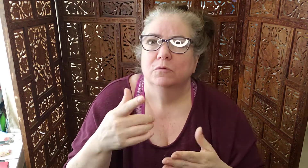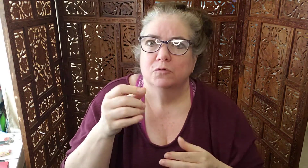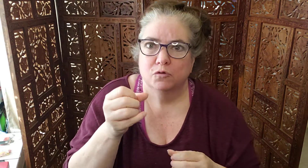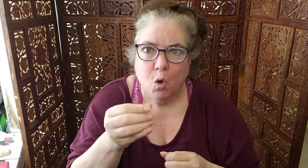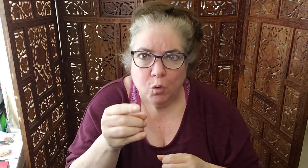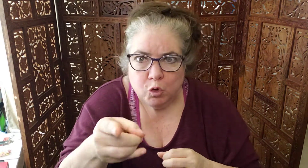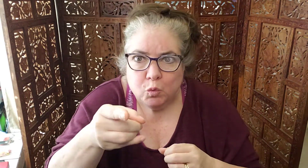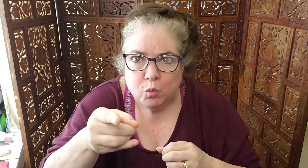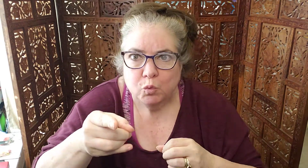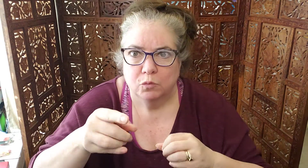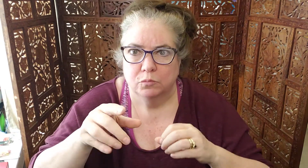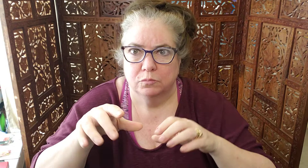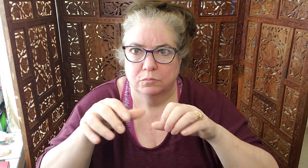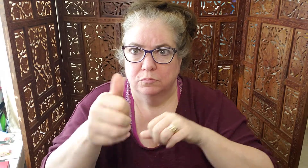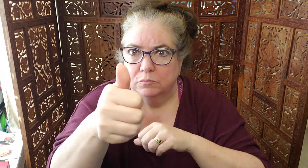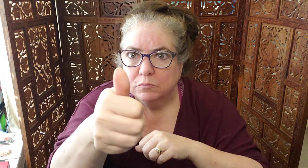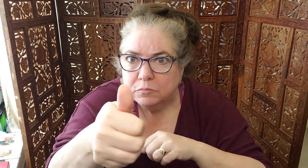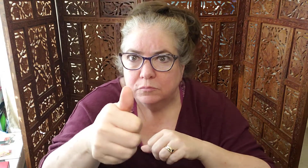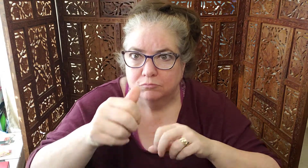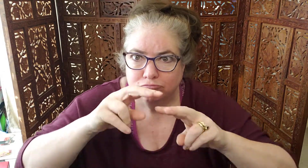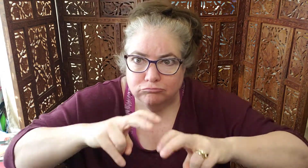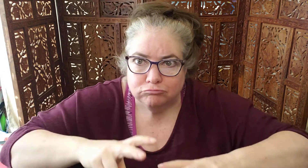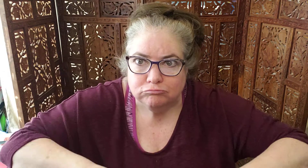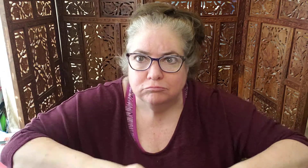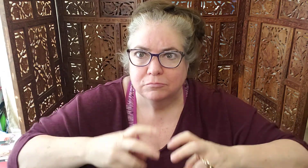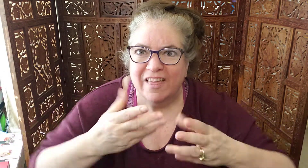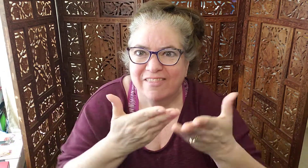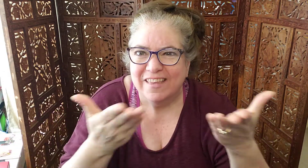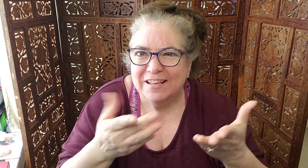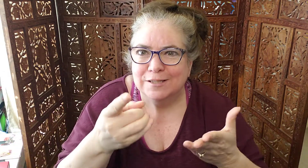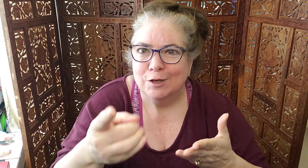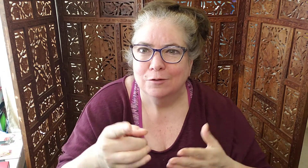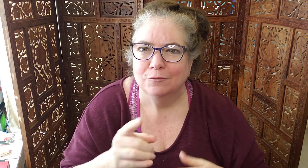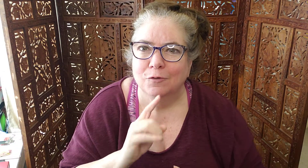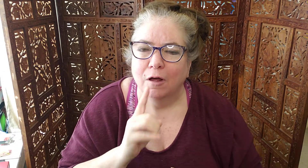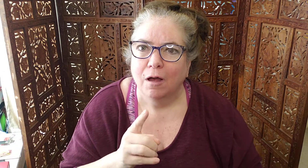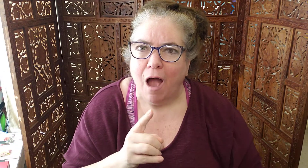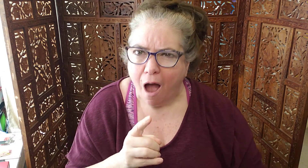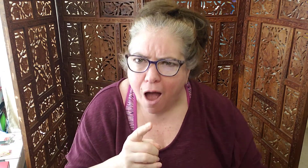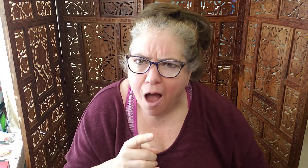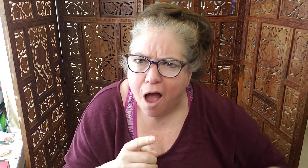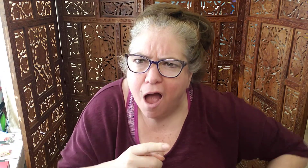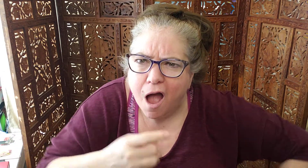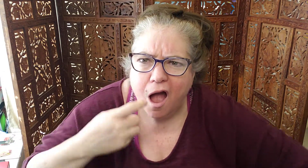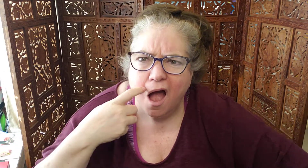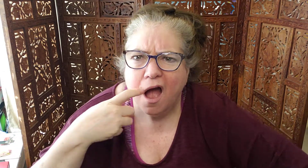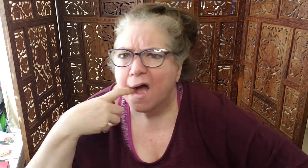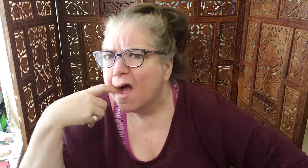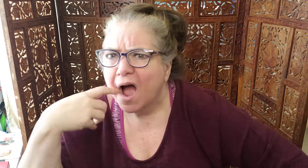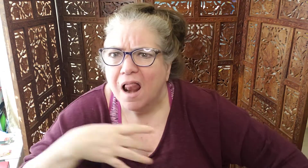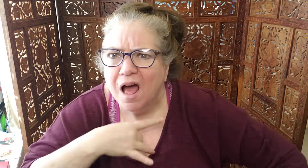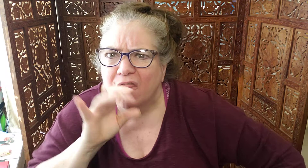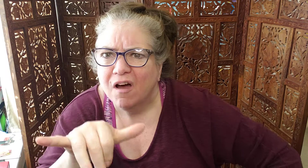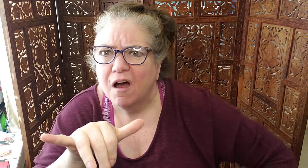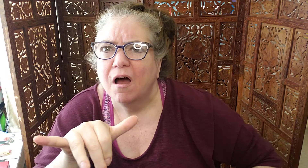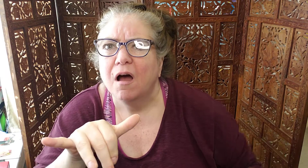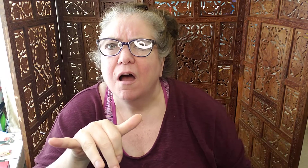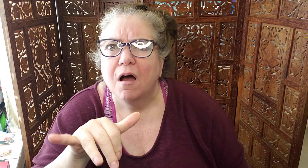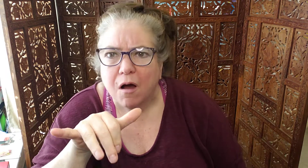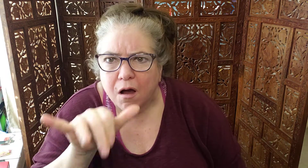in particular. Go ahead and empower yourself to dig deeper. There's always more to know and more to